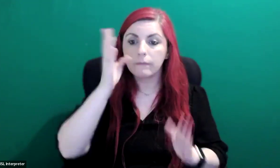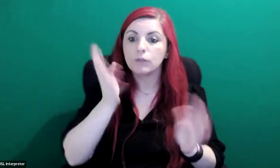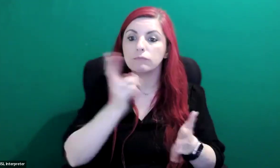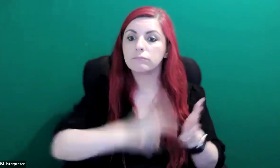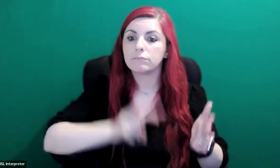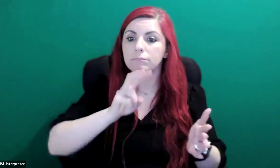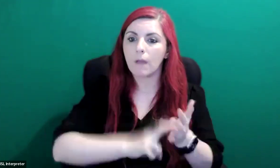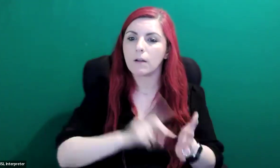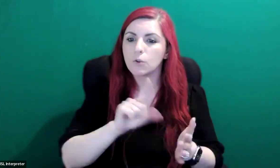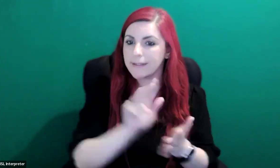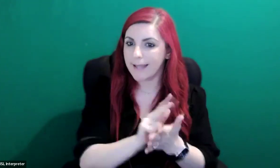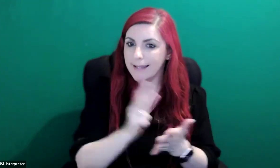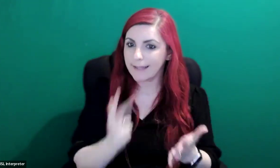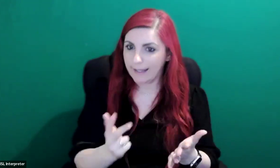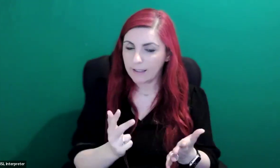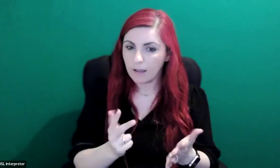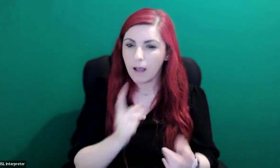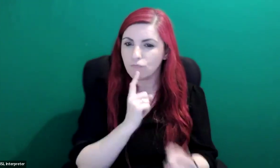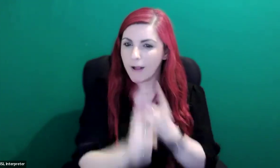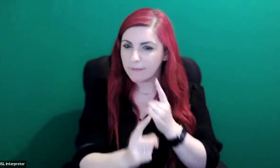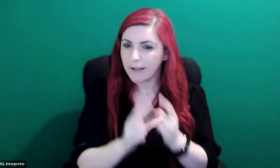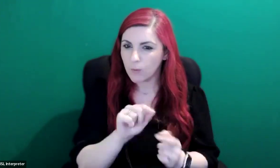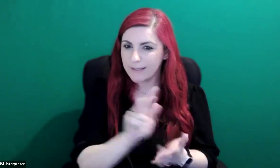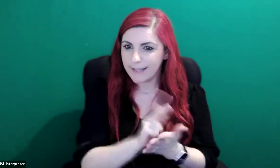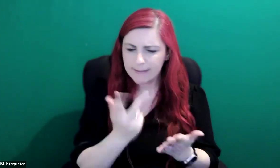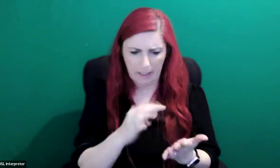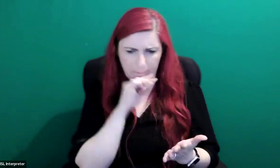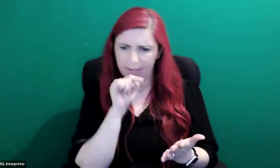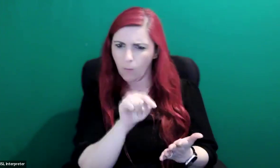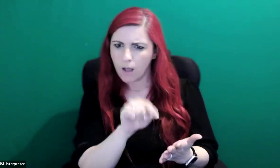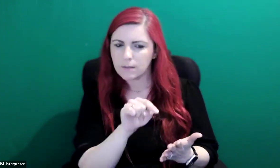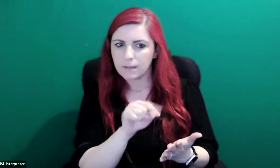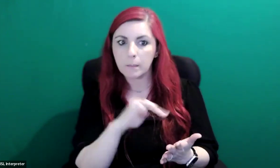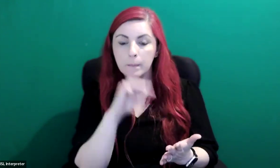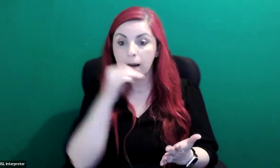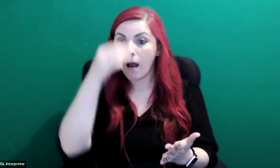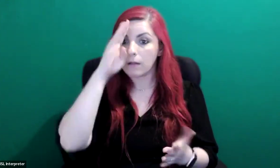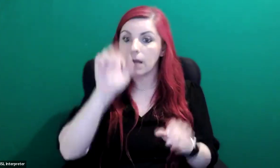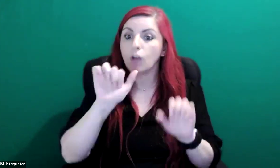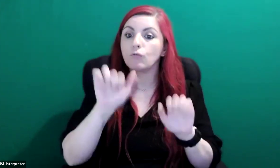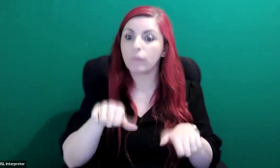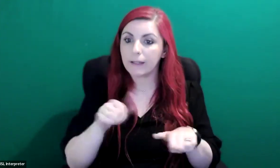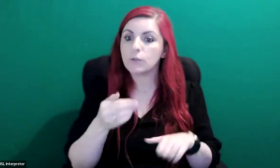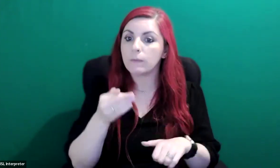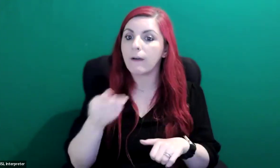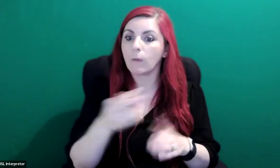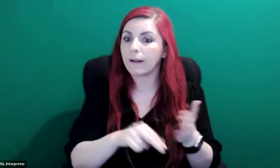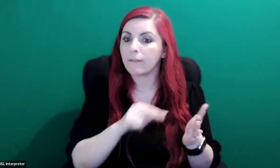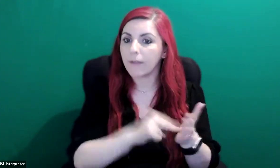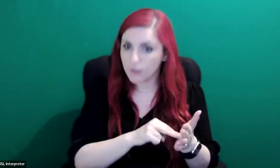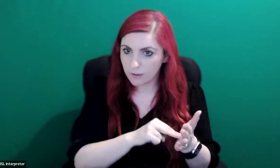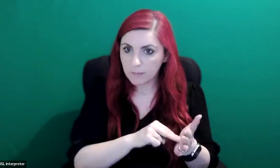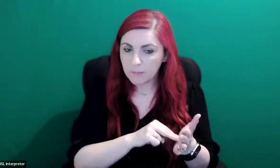in 2018. And by ratifying, that means that Ireland is agreeing to uphold the convention and